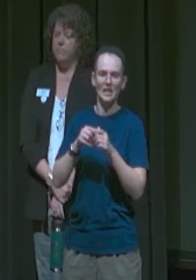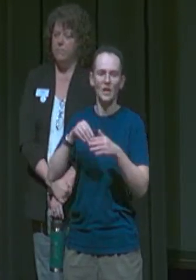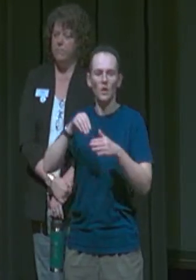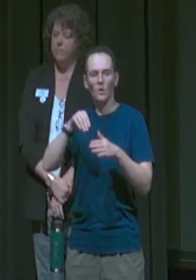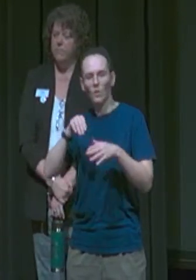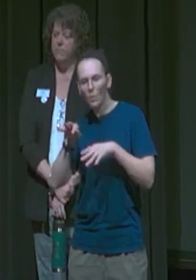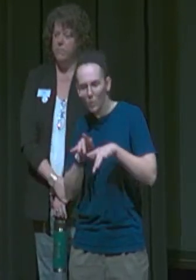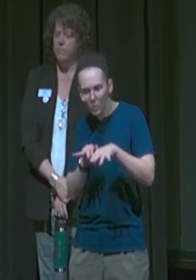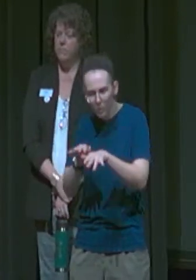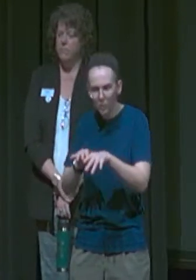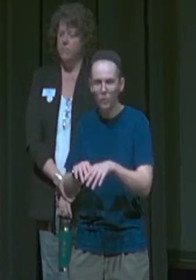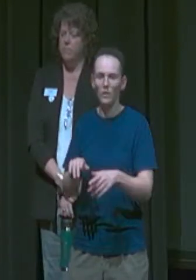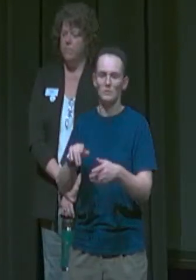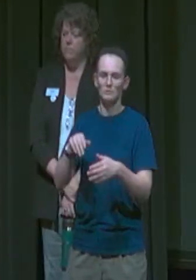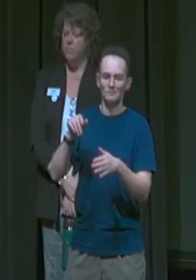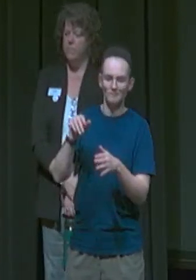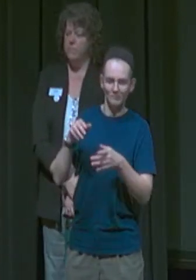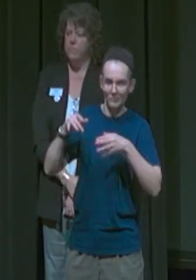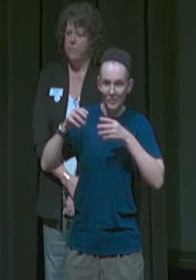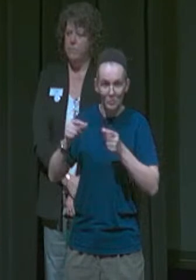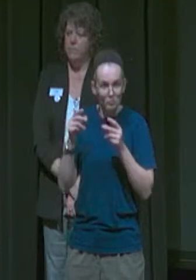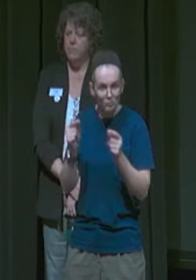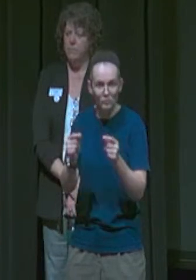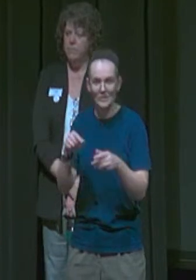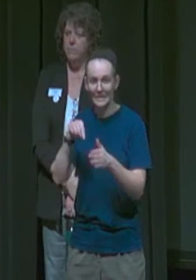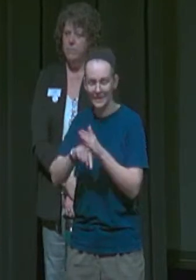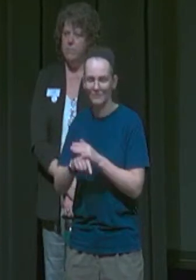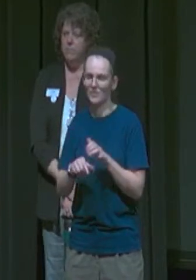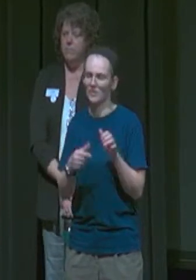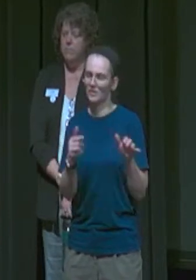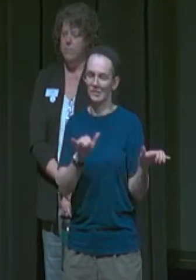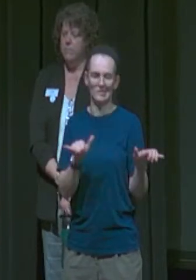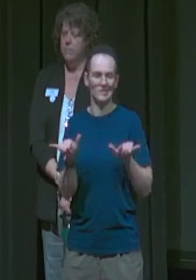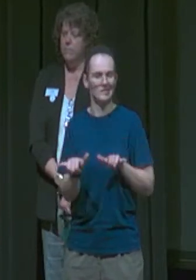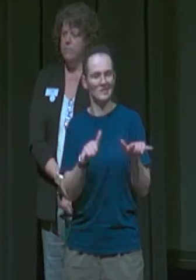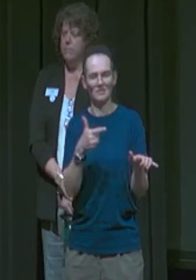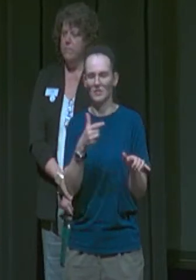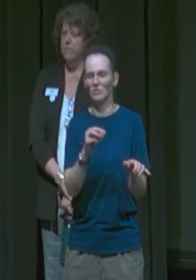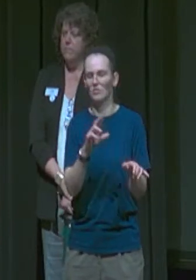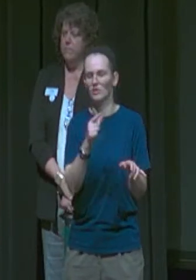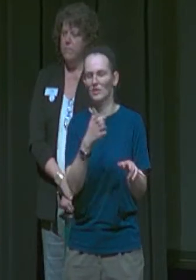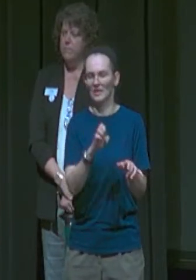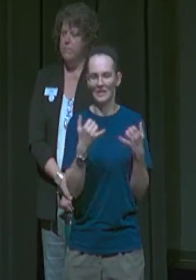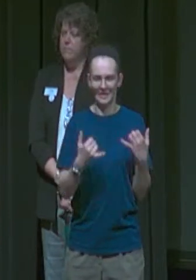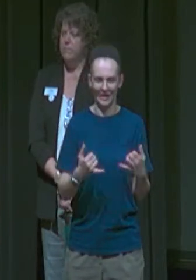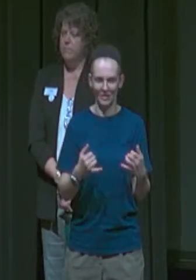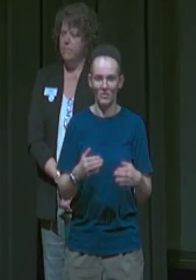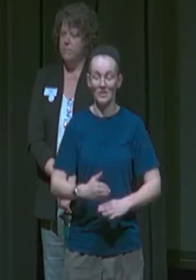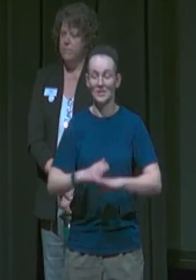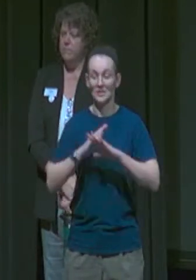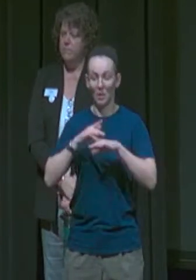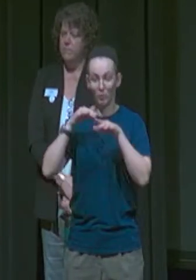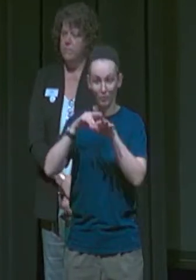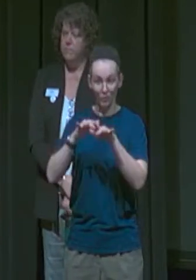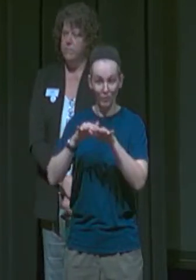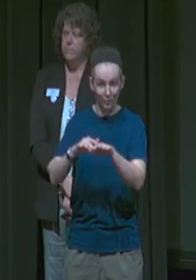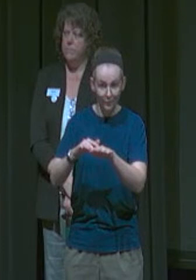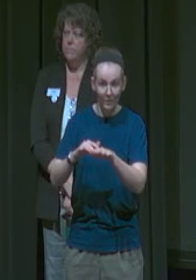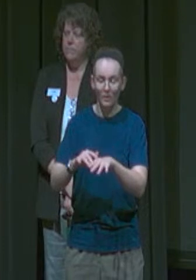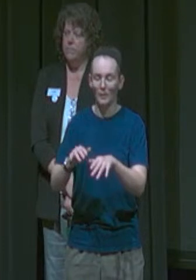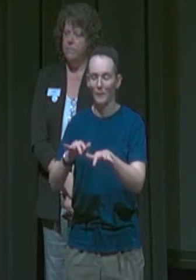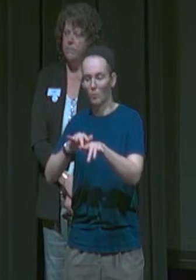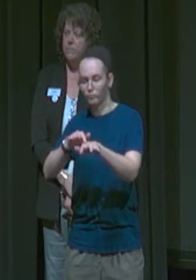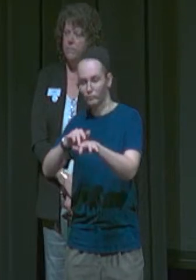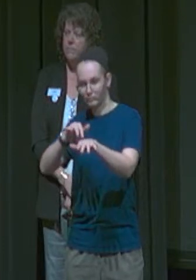depth. So the gorge is exactly the same at this moment. It stops that flow and backs water